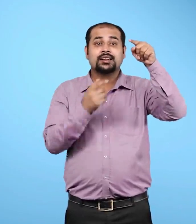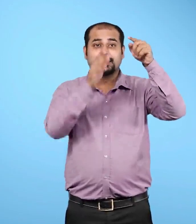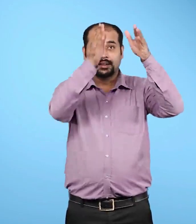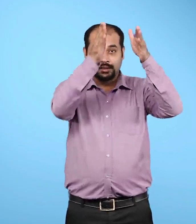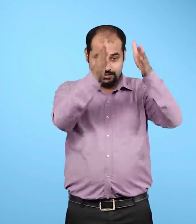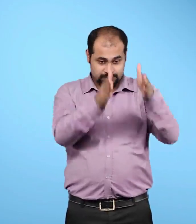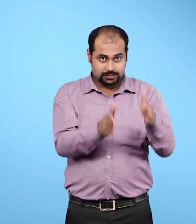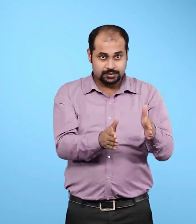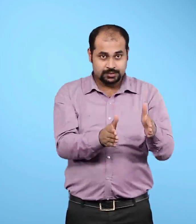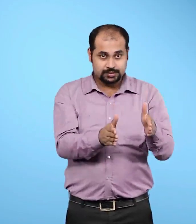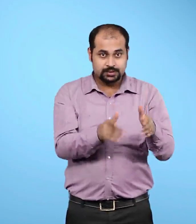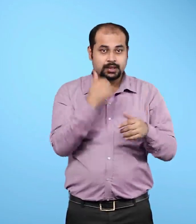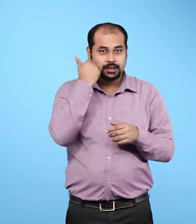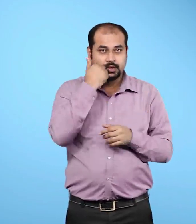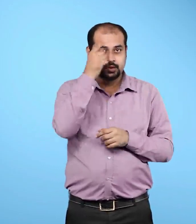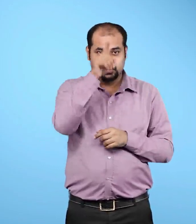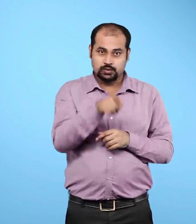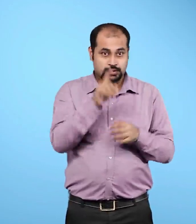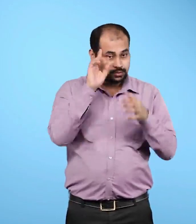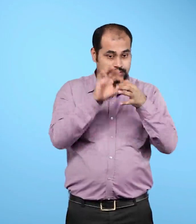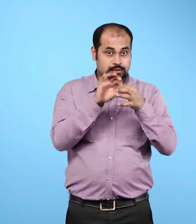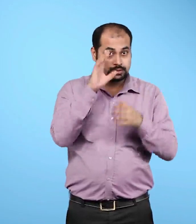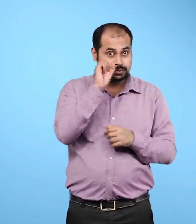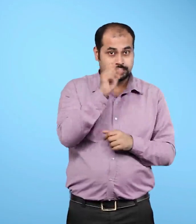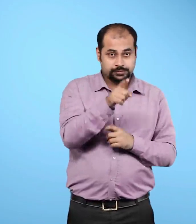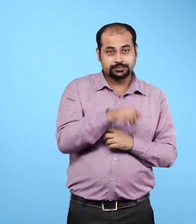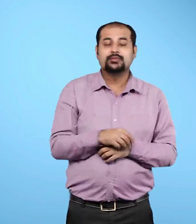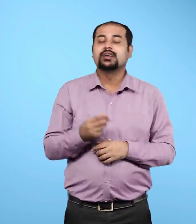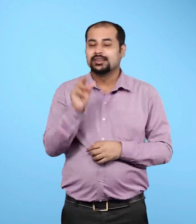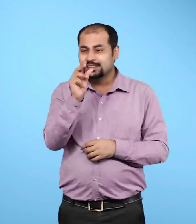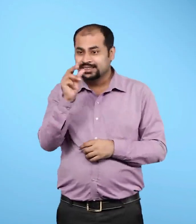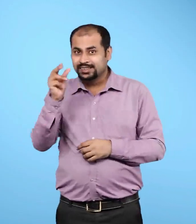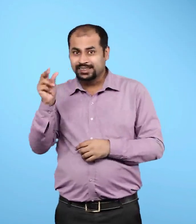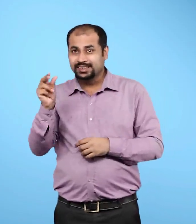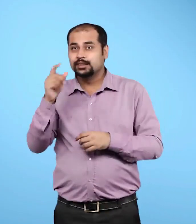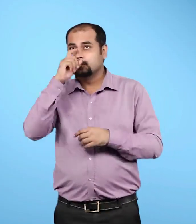column and units in blue column.